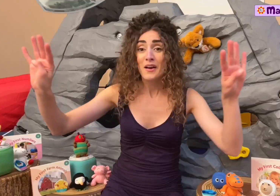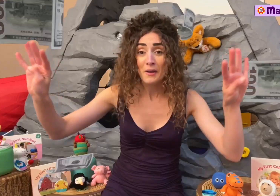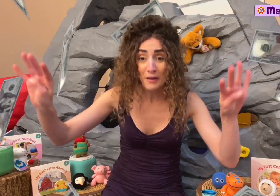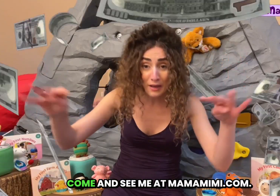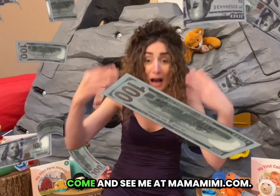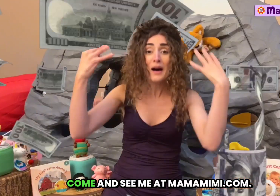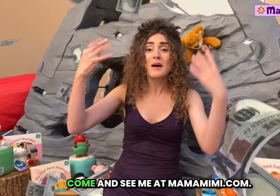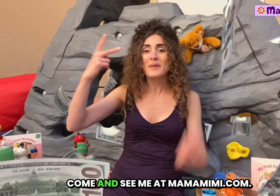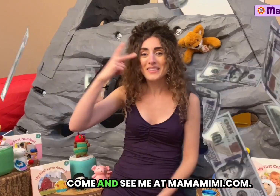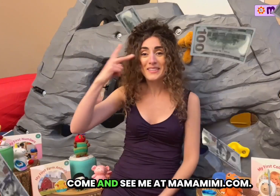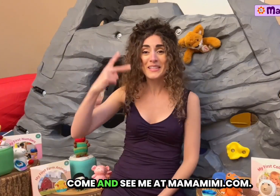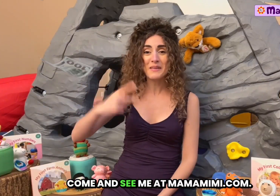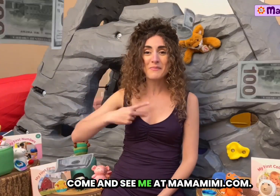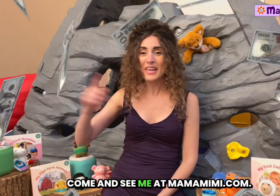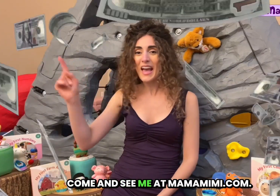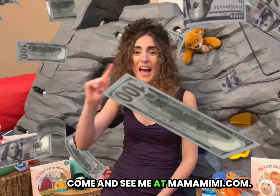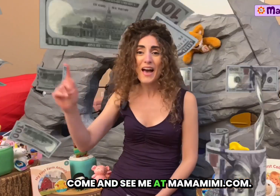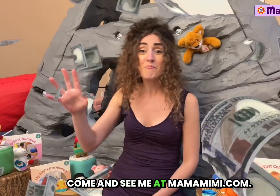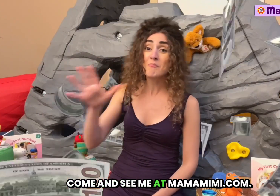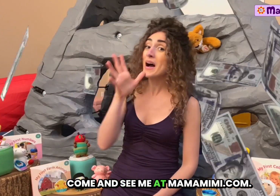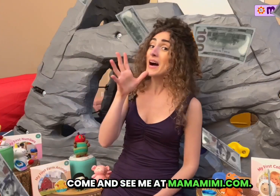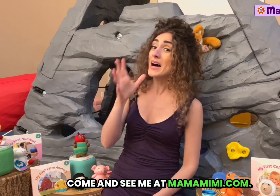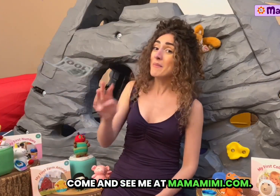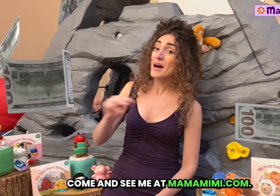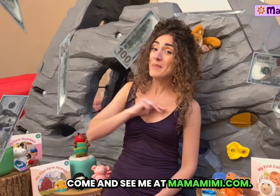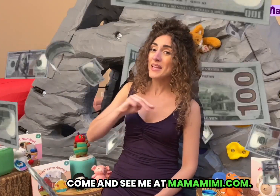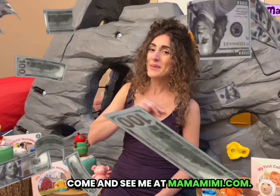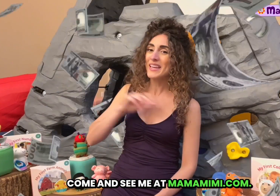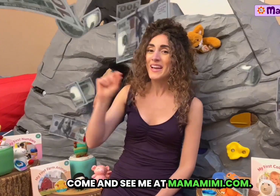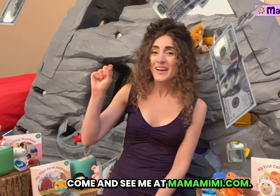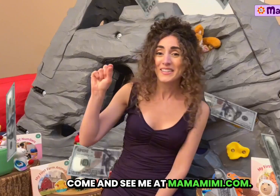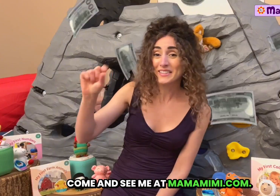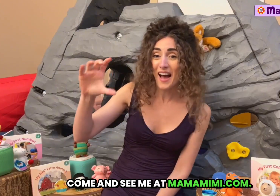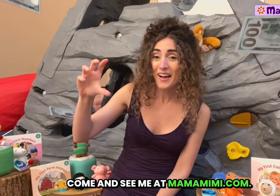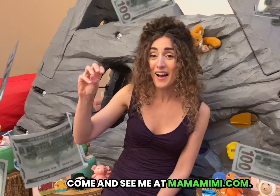Come and see me at mamamimi.com!